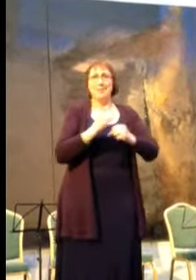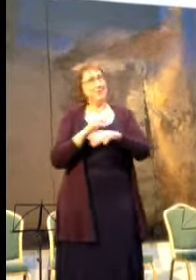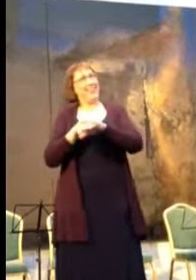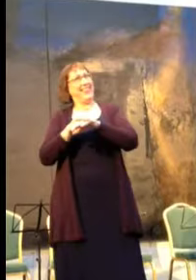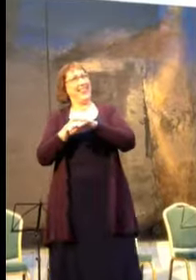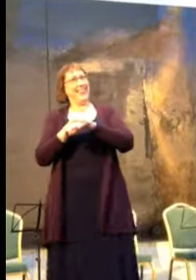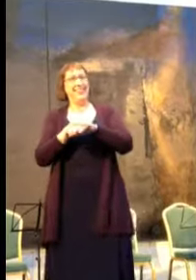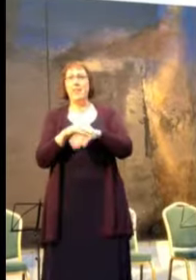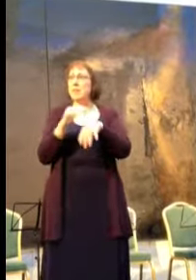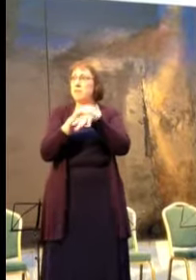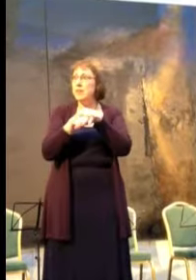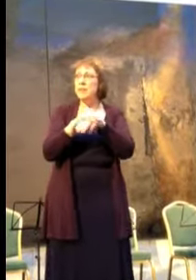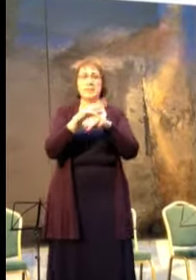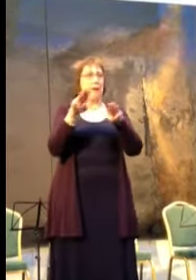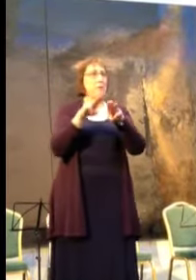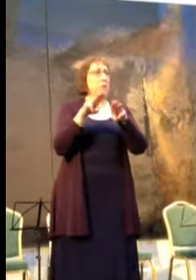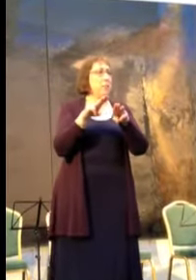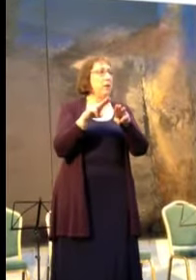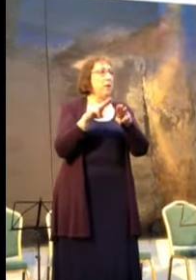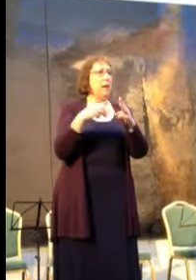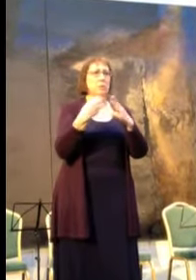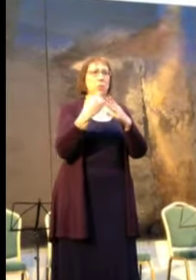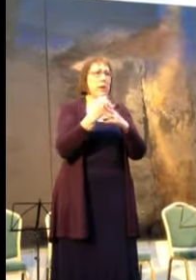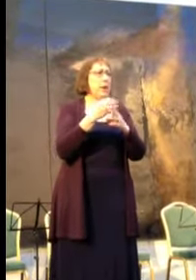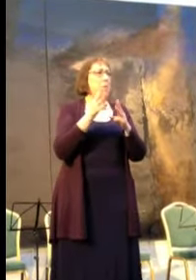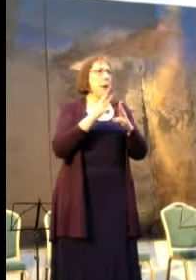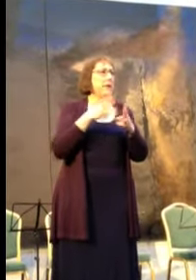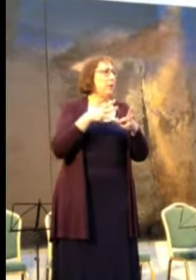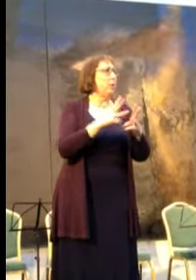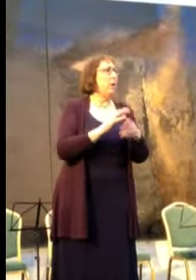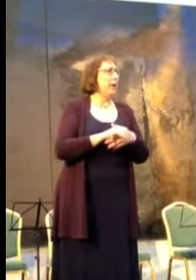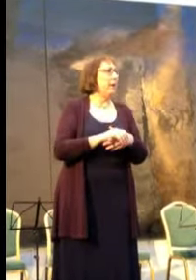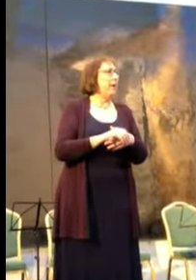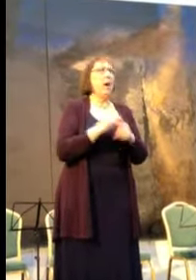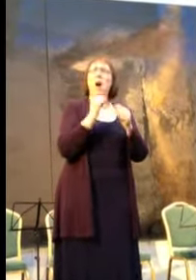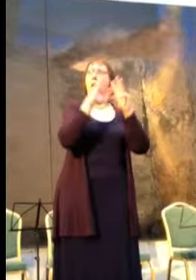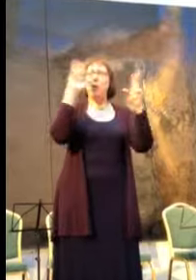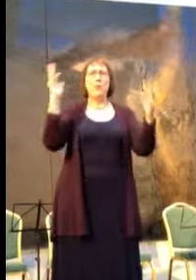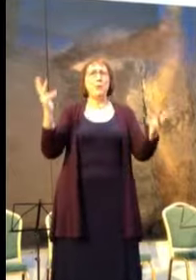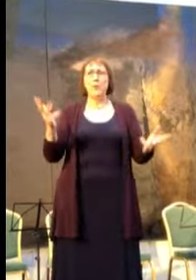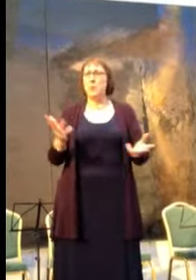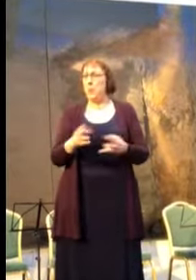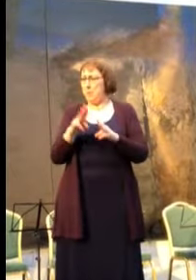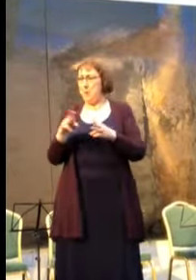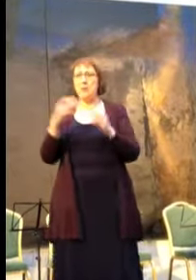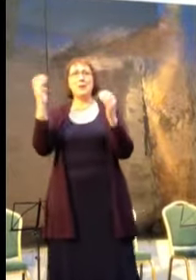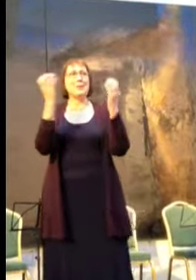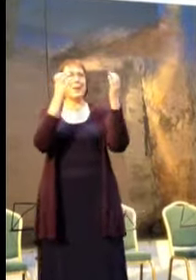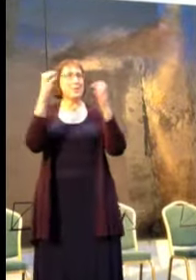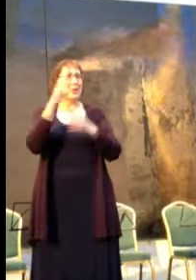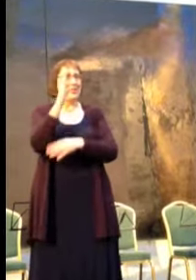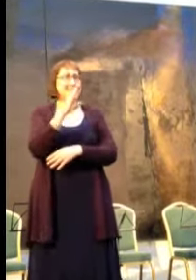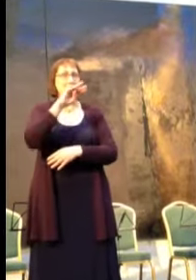The friendliness of our people has been put into practical expression, even as all around the world people are celebrating today